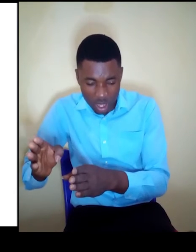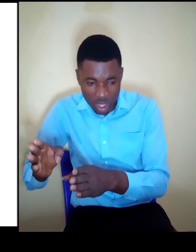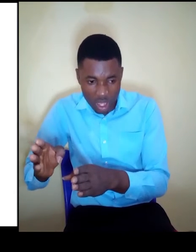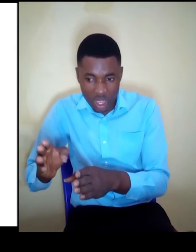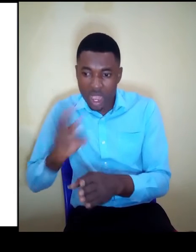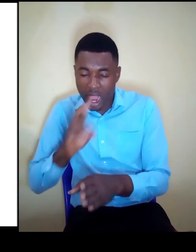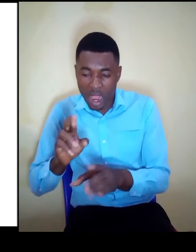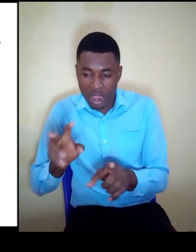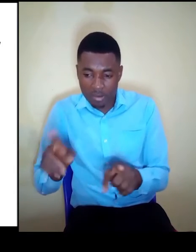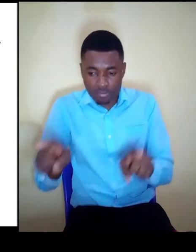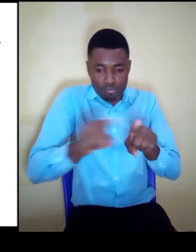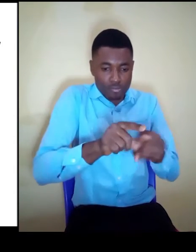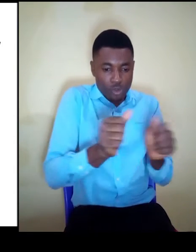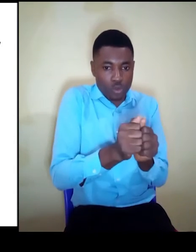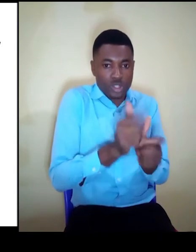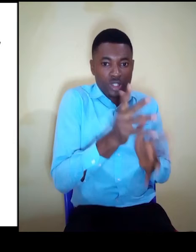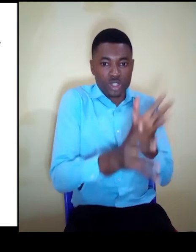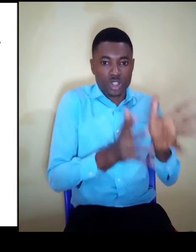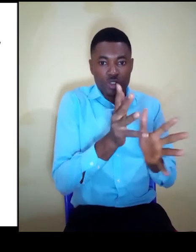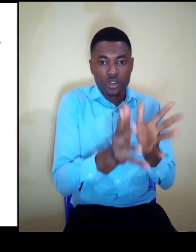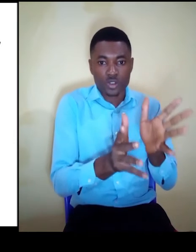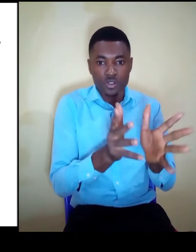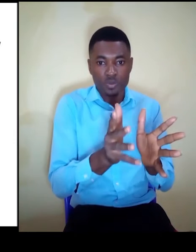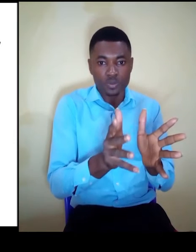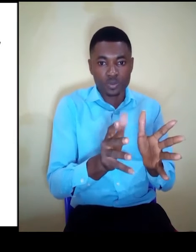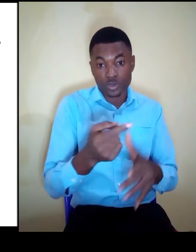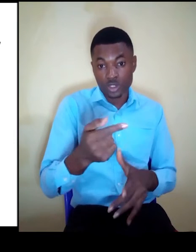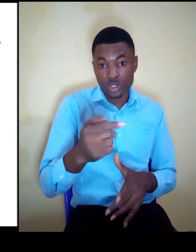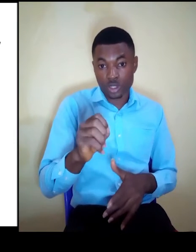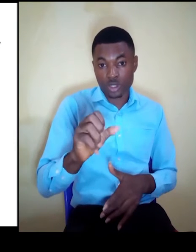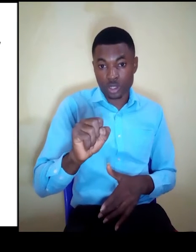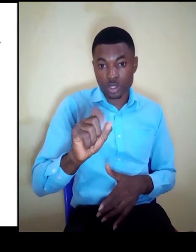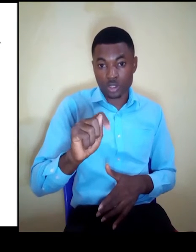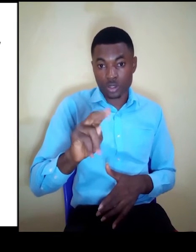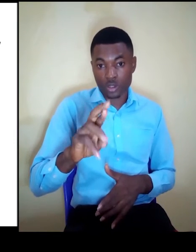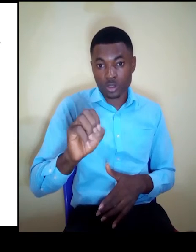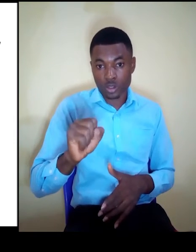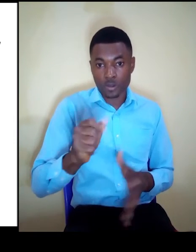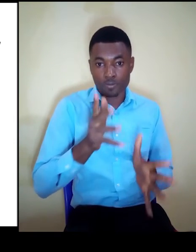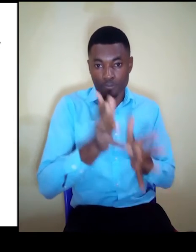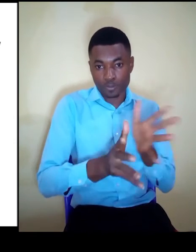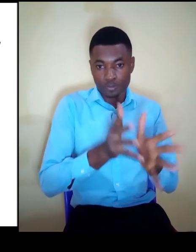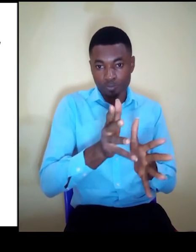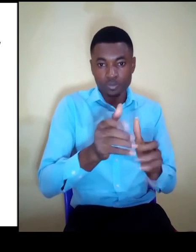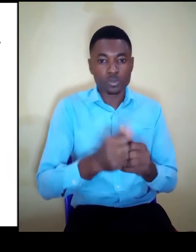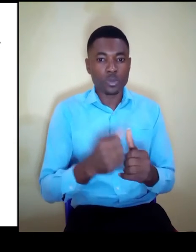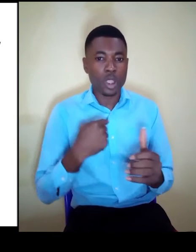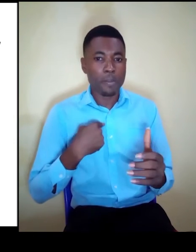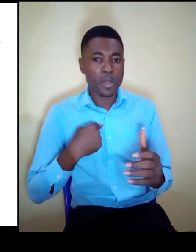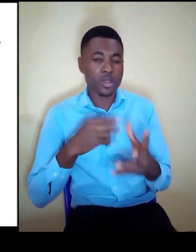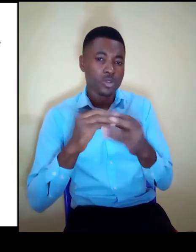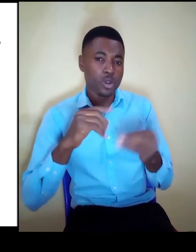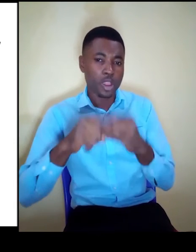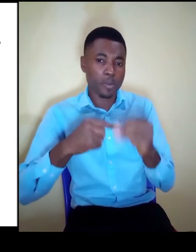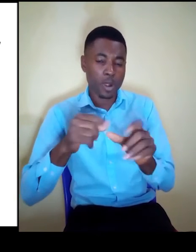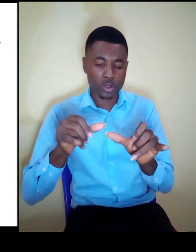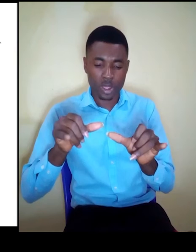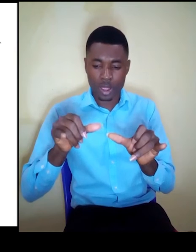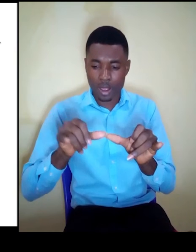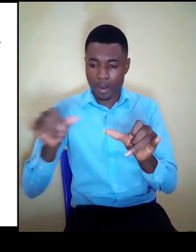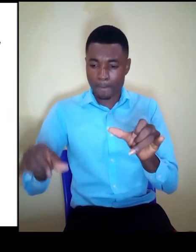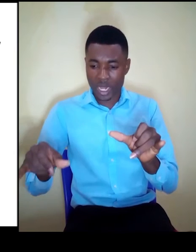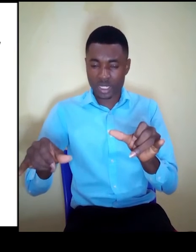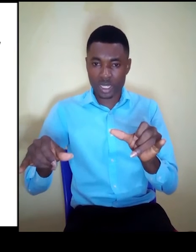by gesturers. I mentioned patterned iconicity. So patterned iconicity is the recurrent use of